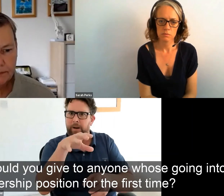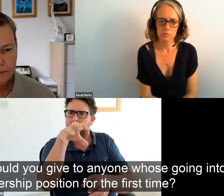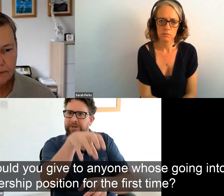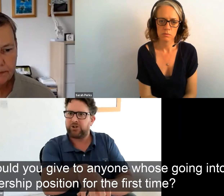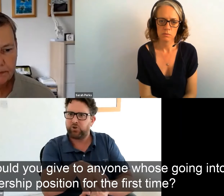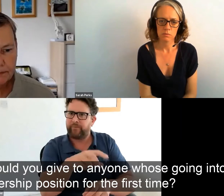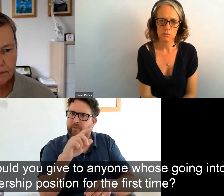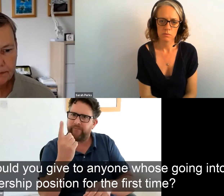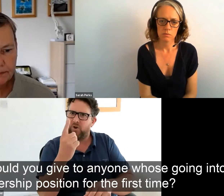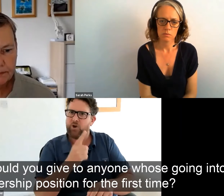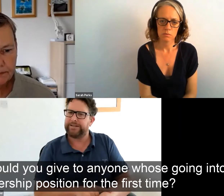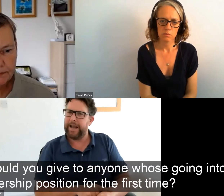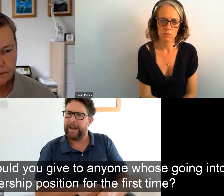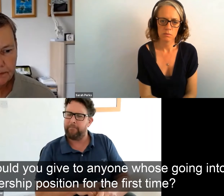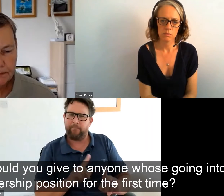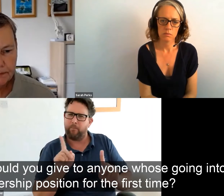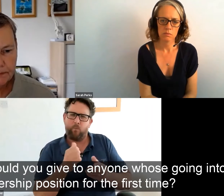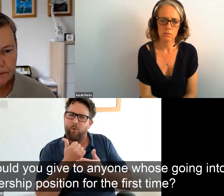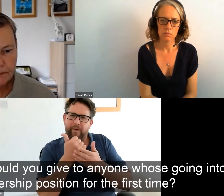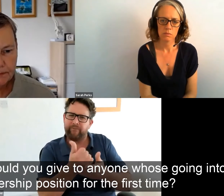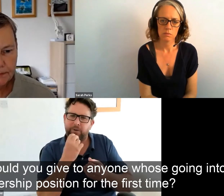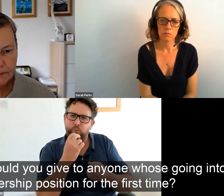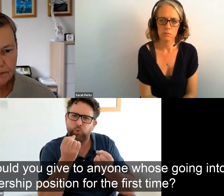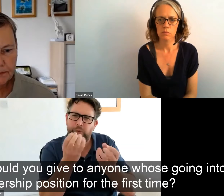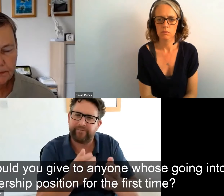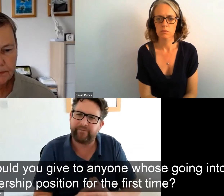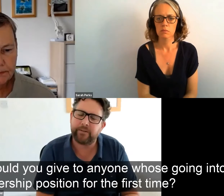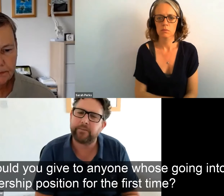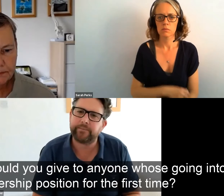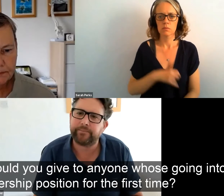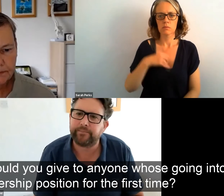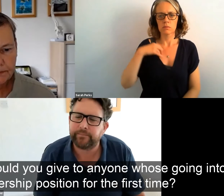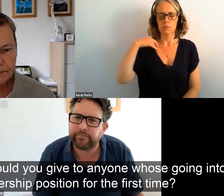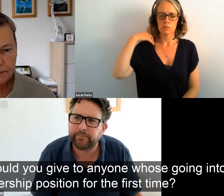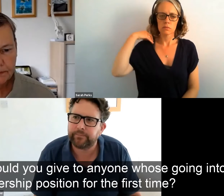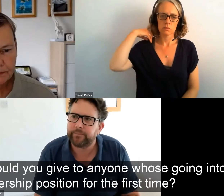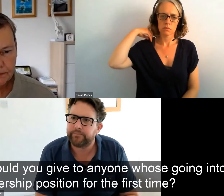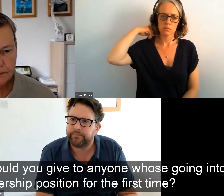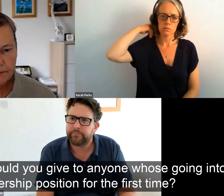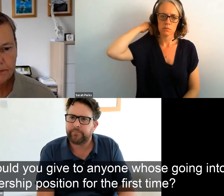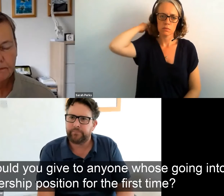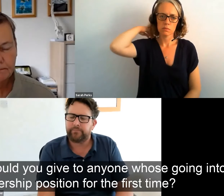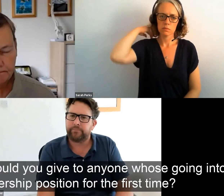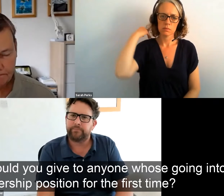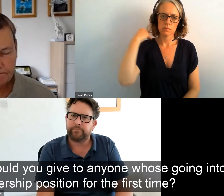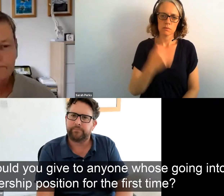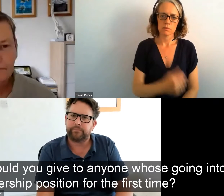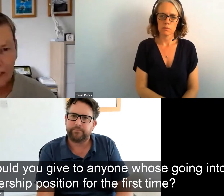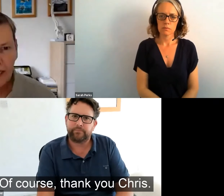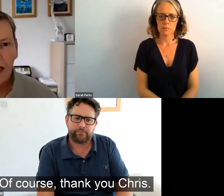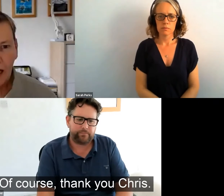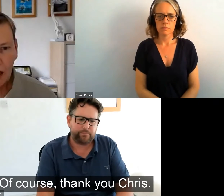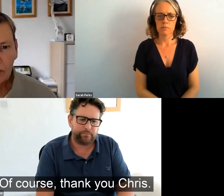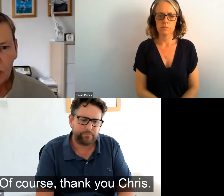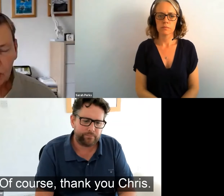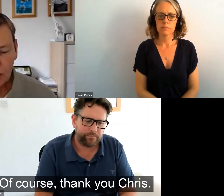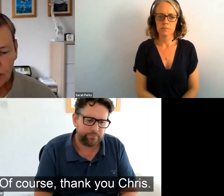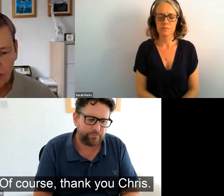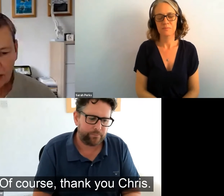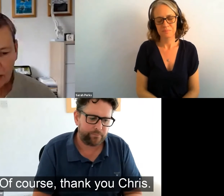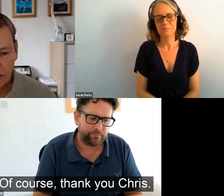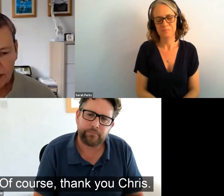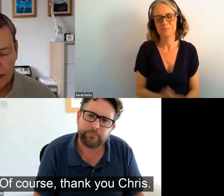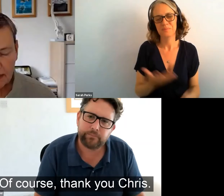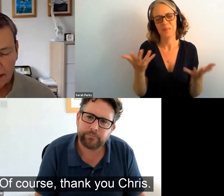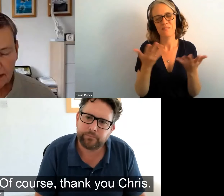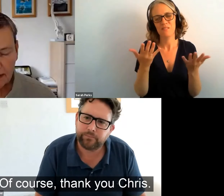anyone to go into a leadership position for the first time? Of course,